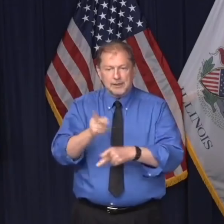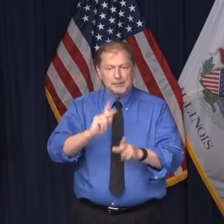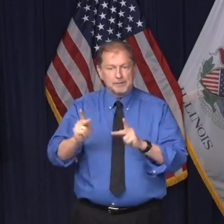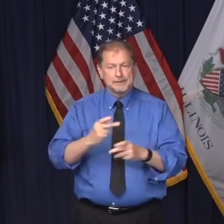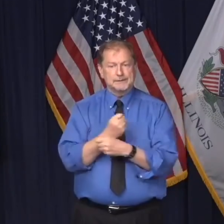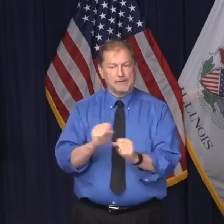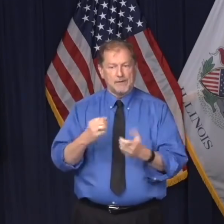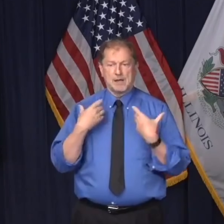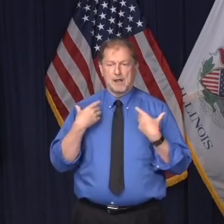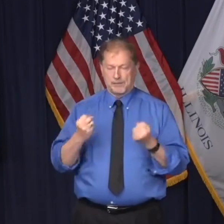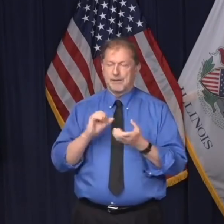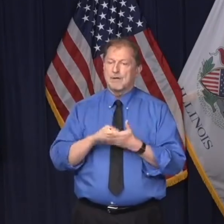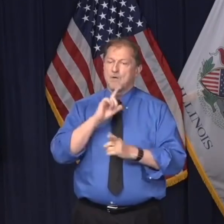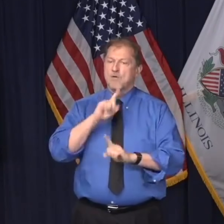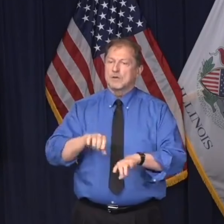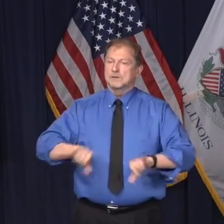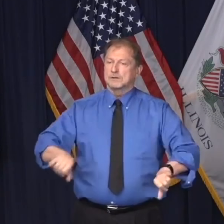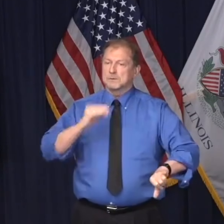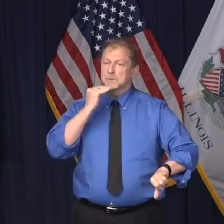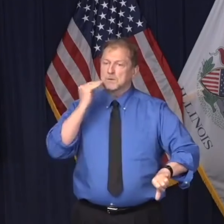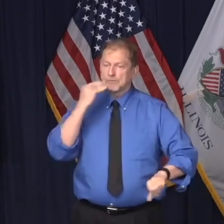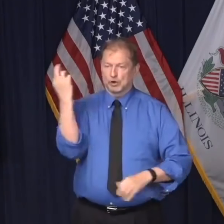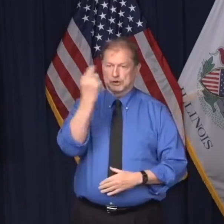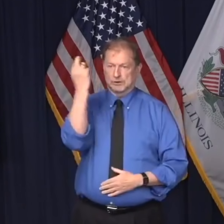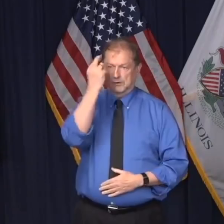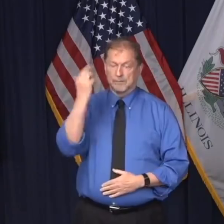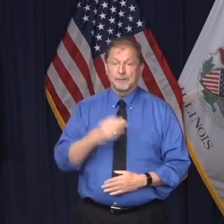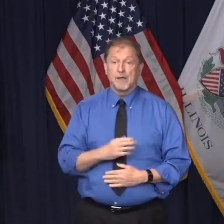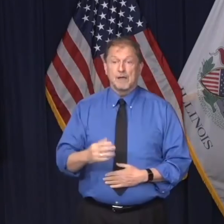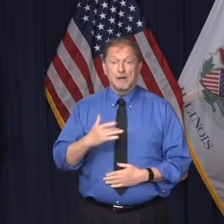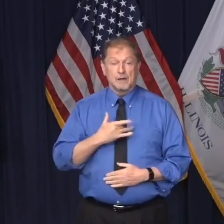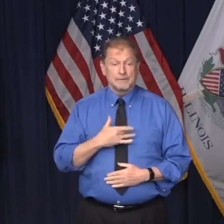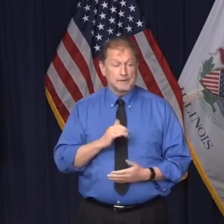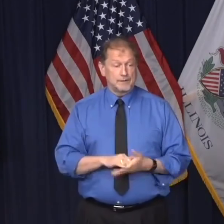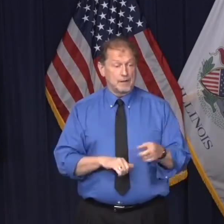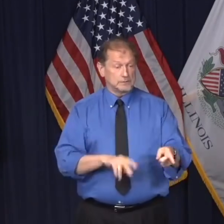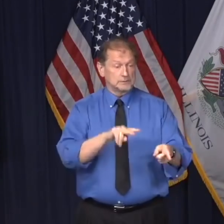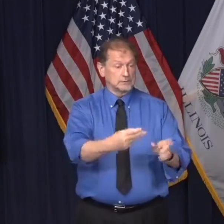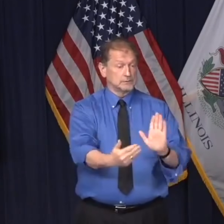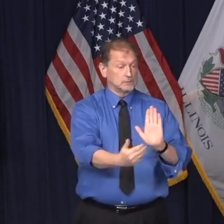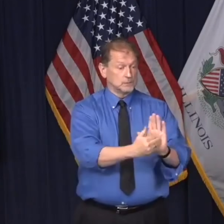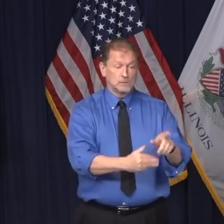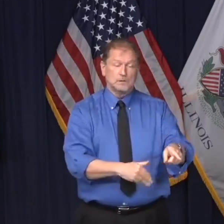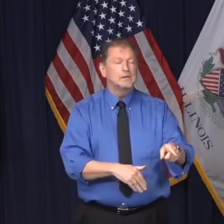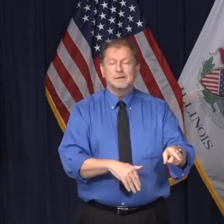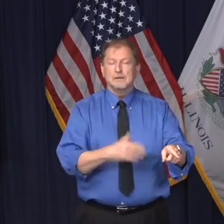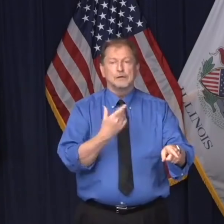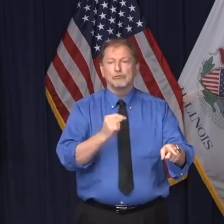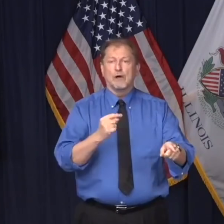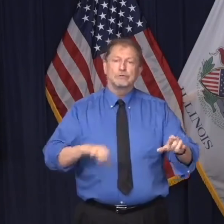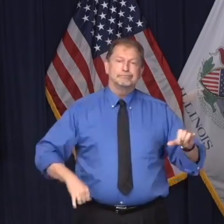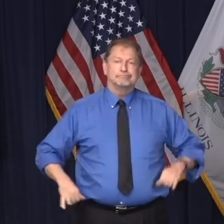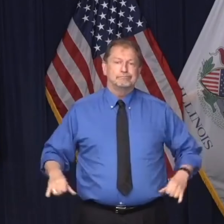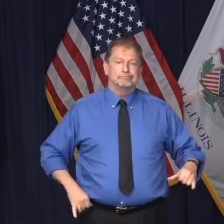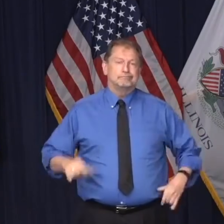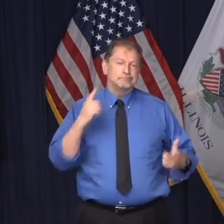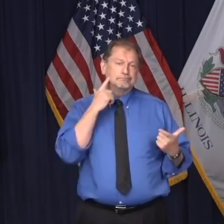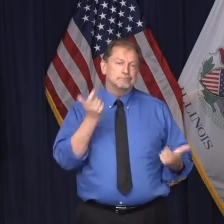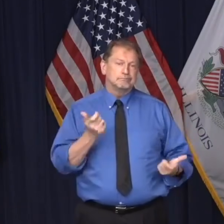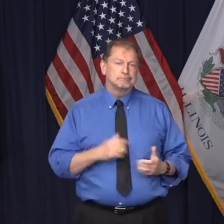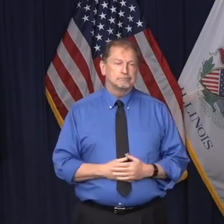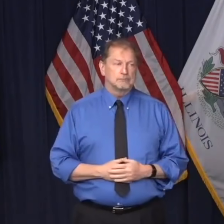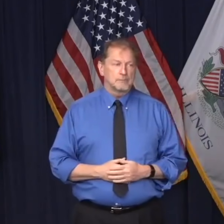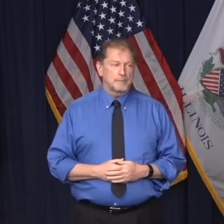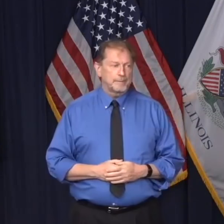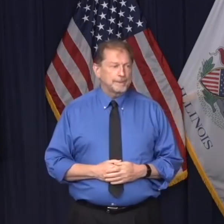order has been about. And I just think that lawsuit is just another attempt at grandstanding. In the same